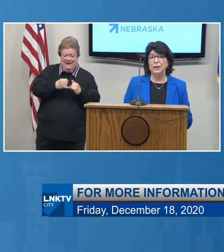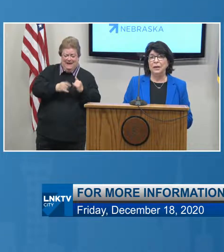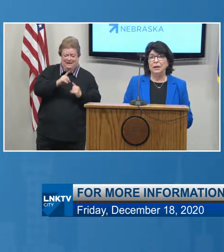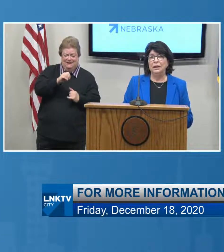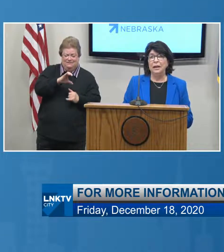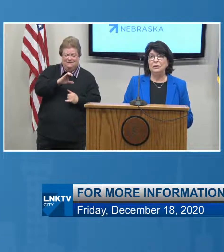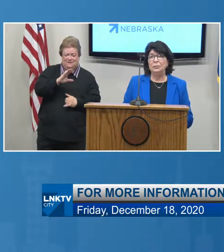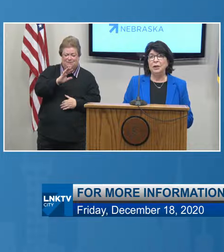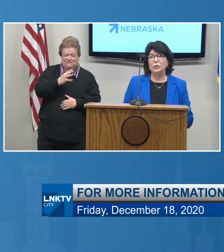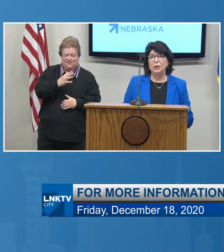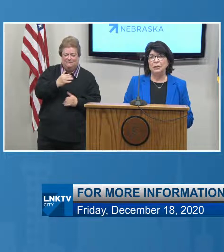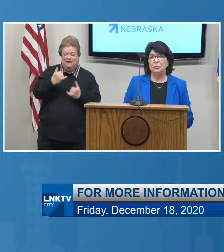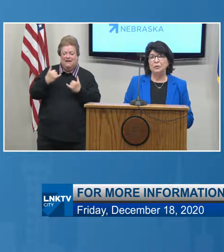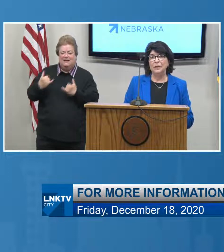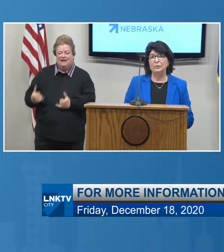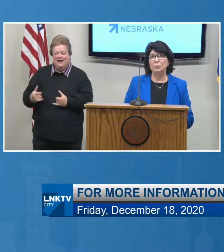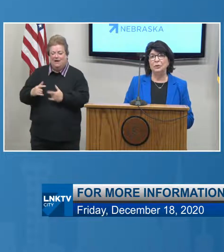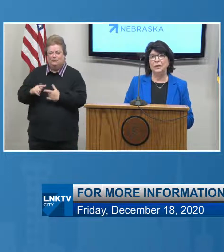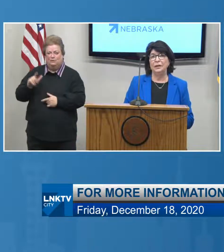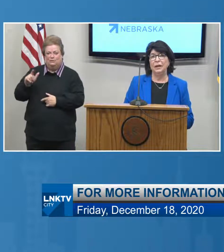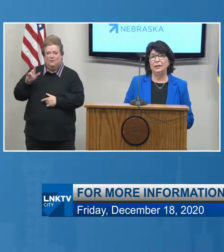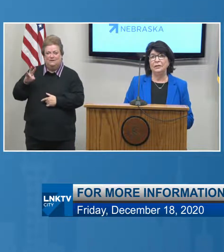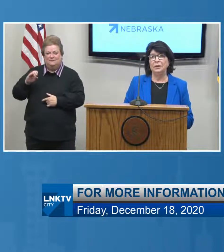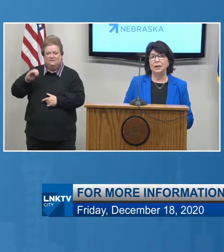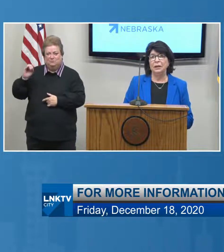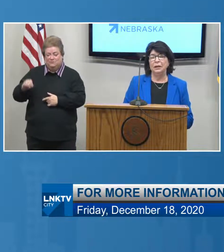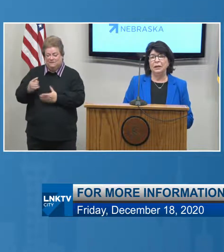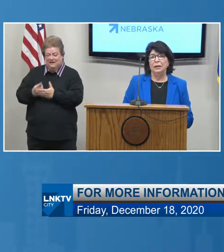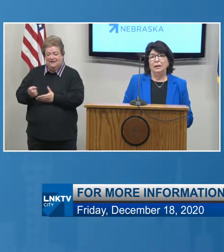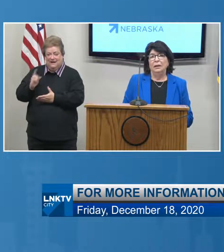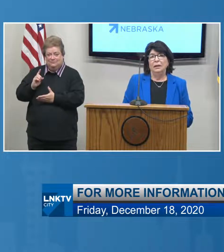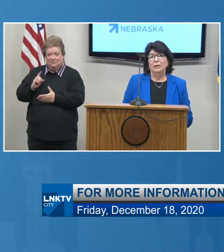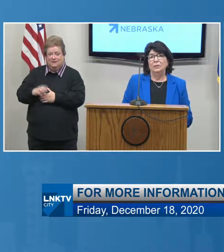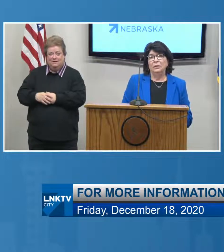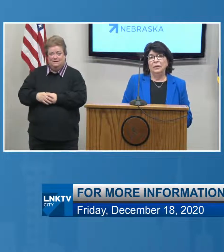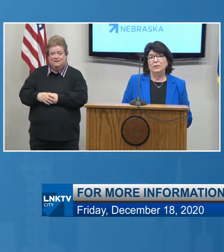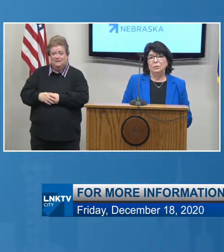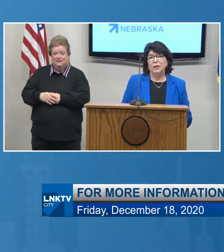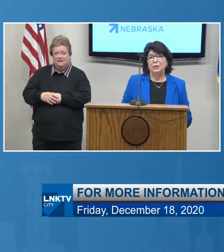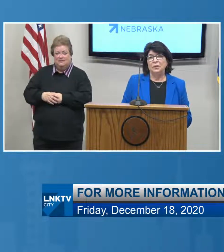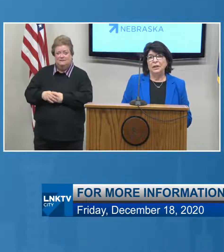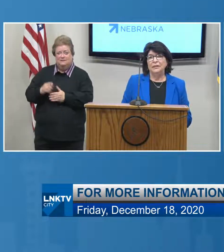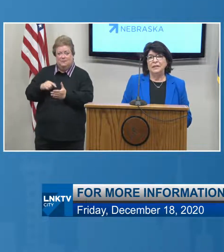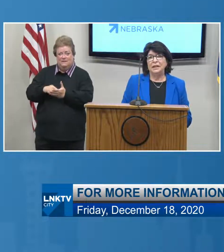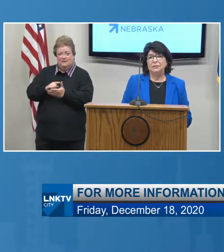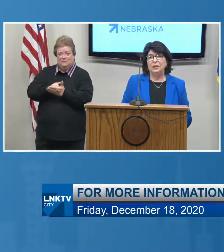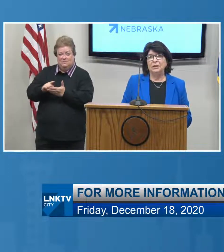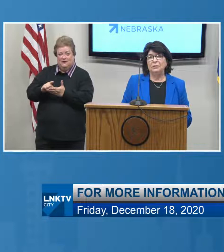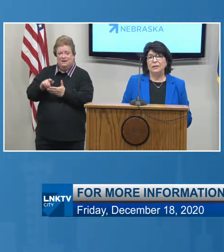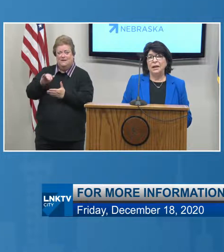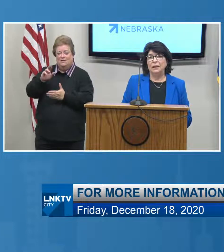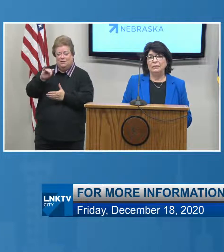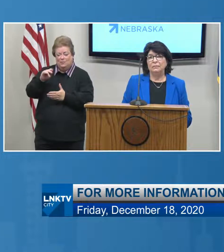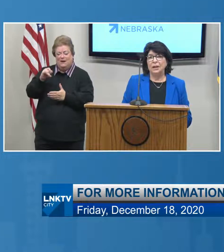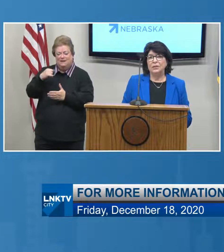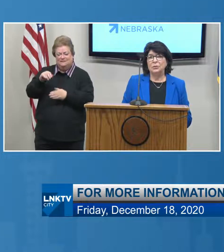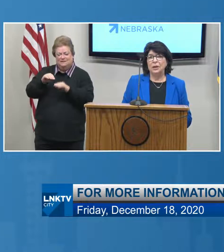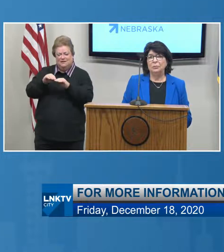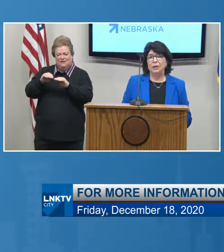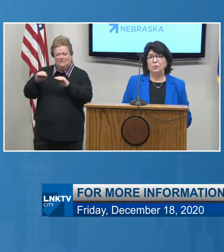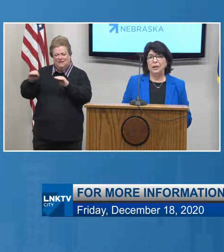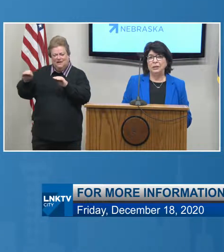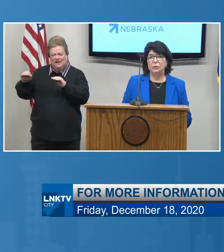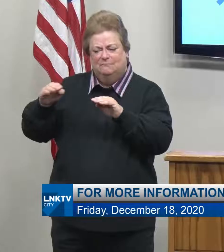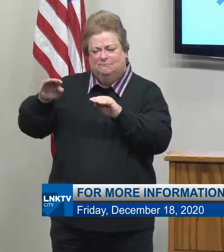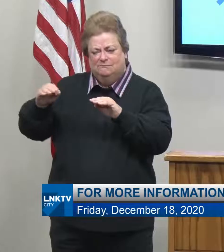5th down to about 27% last week. This week, the rate has stayed fairly flat,